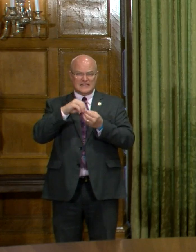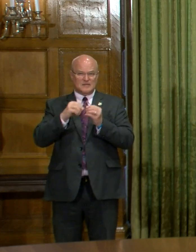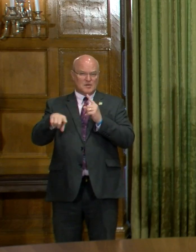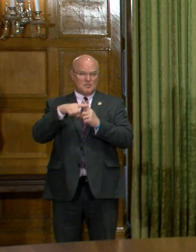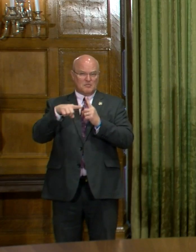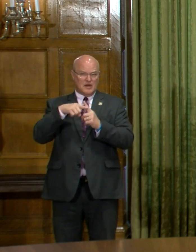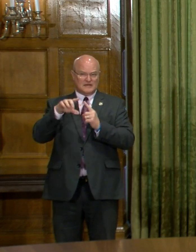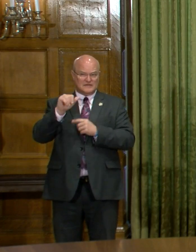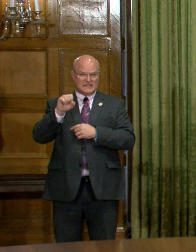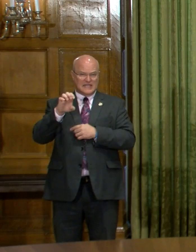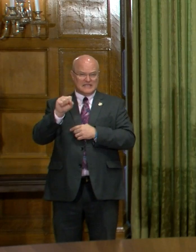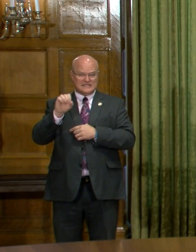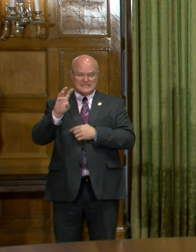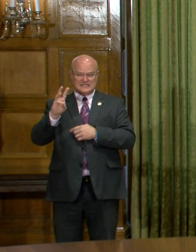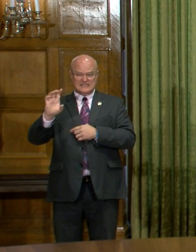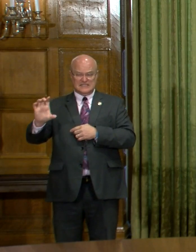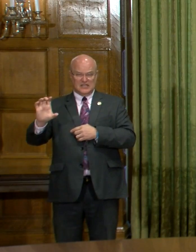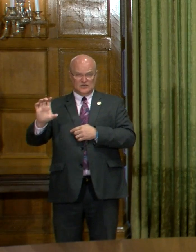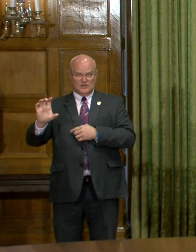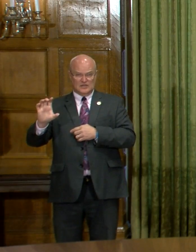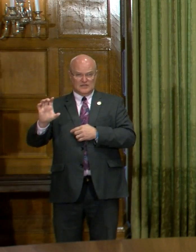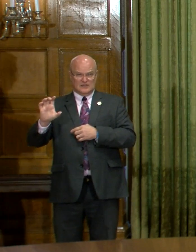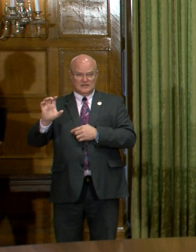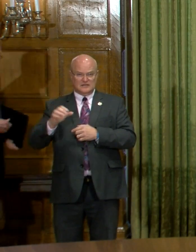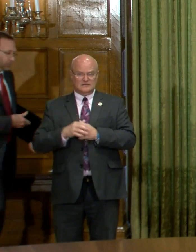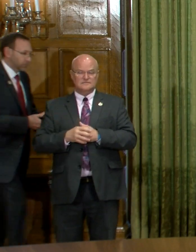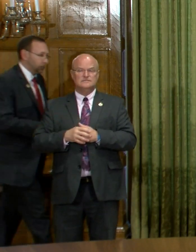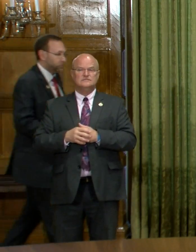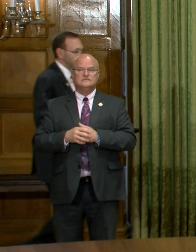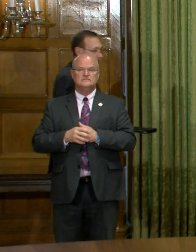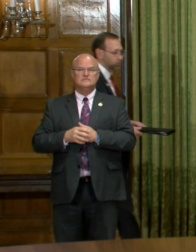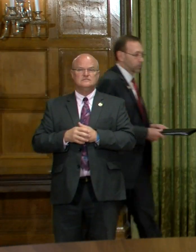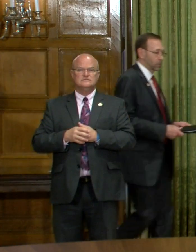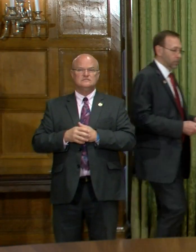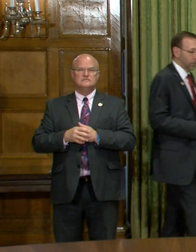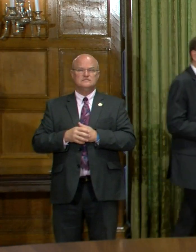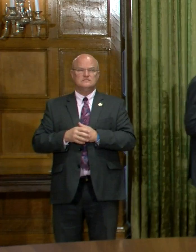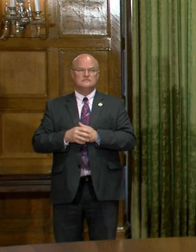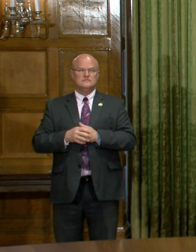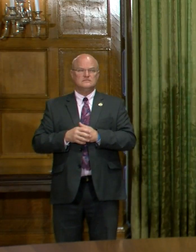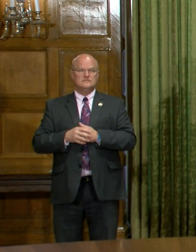of positives was 600? Total?